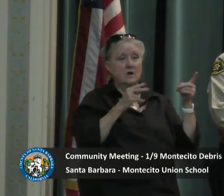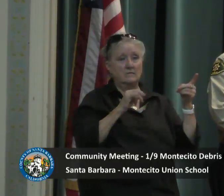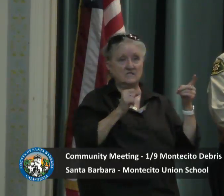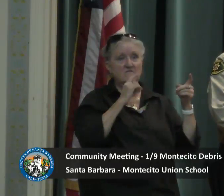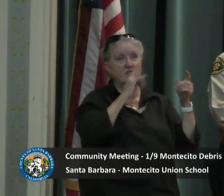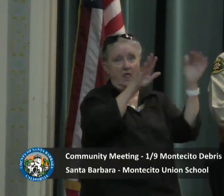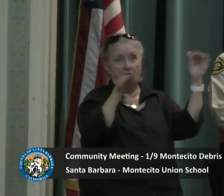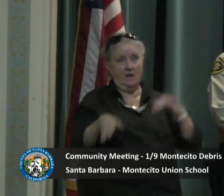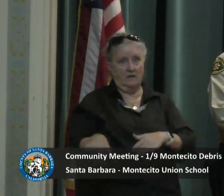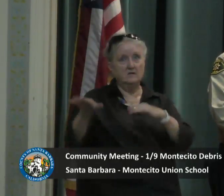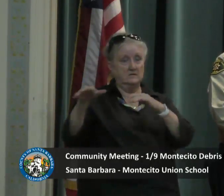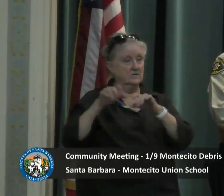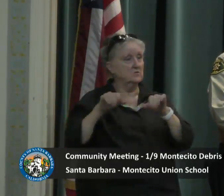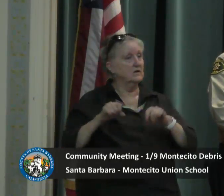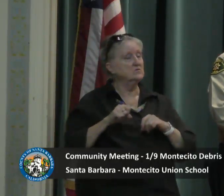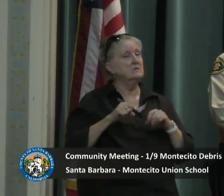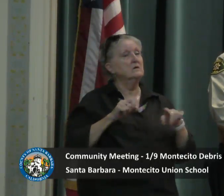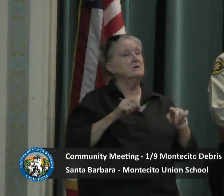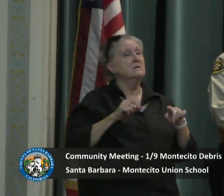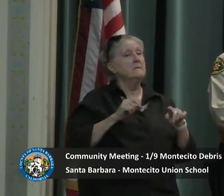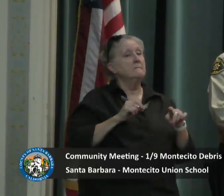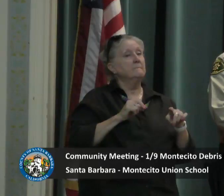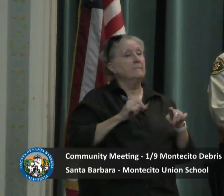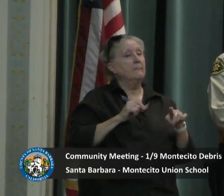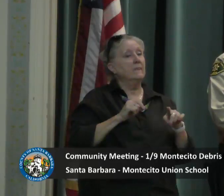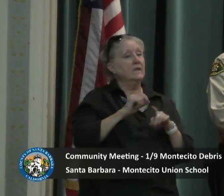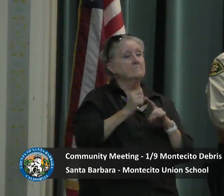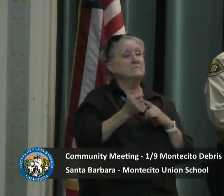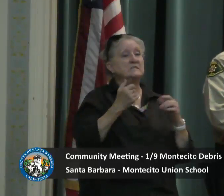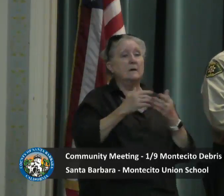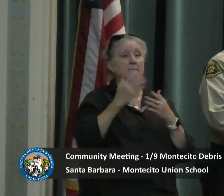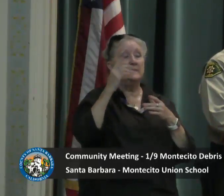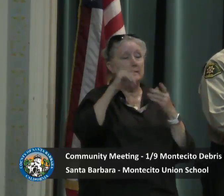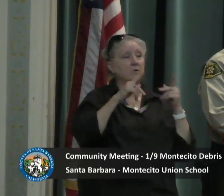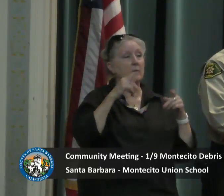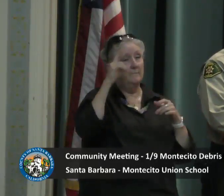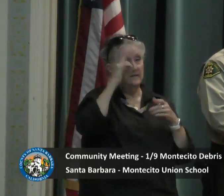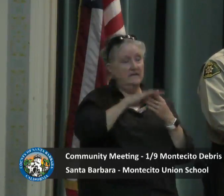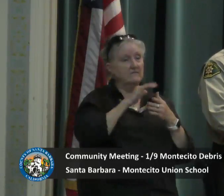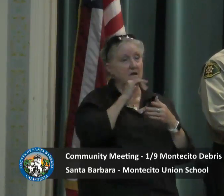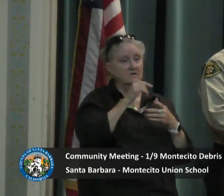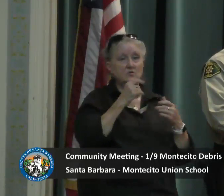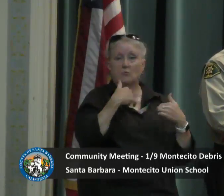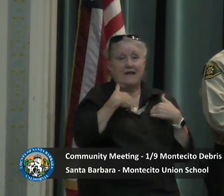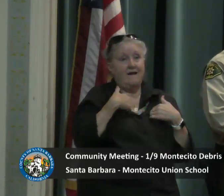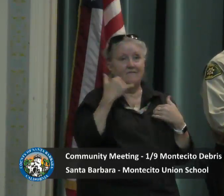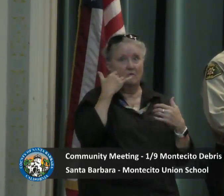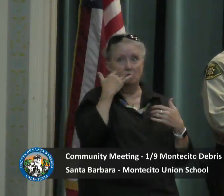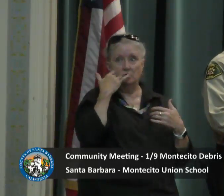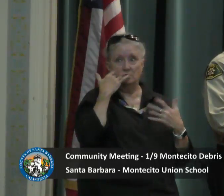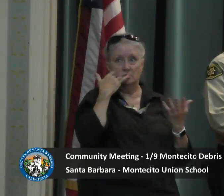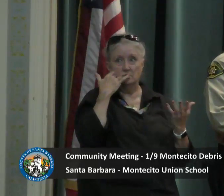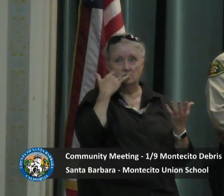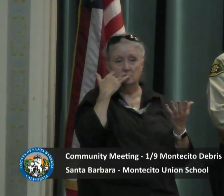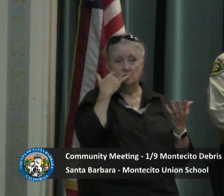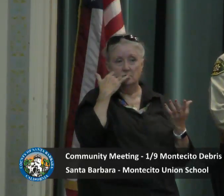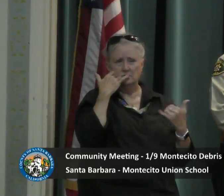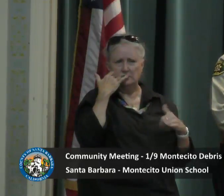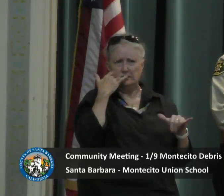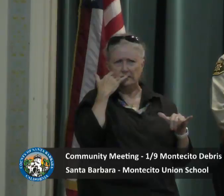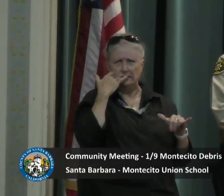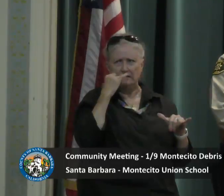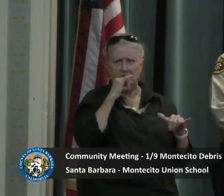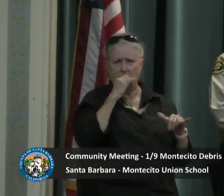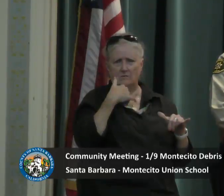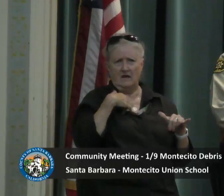situation was that some people, believe it or not, in this day and age, don't have telephones still and